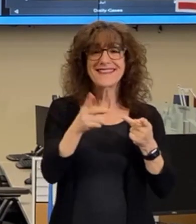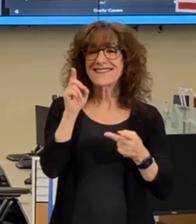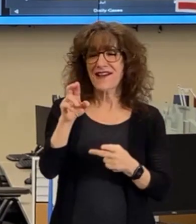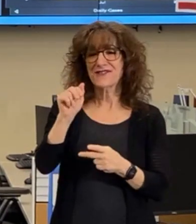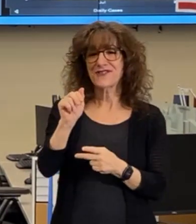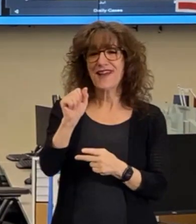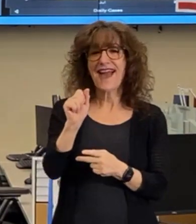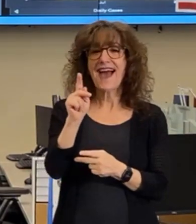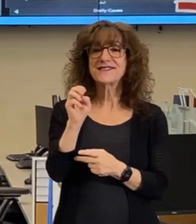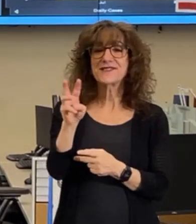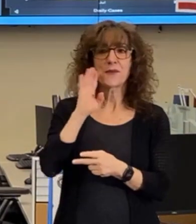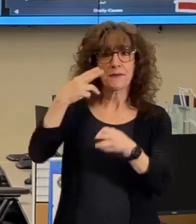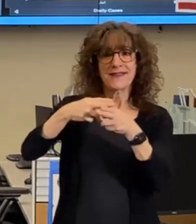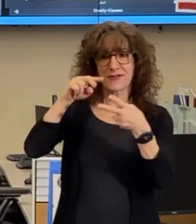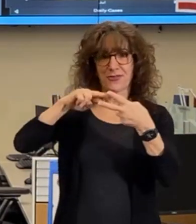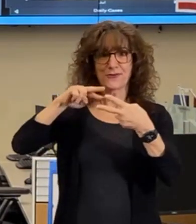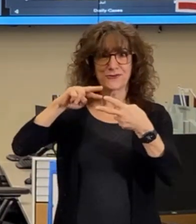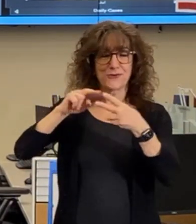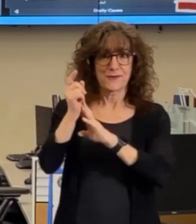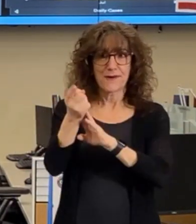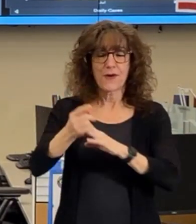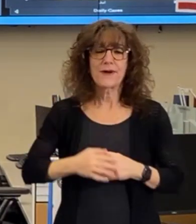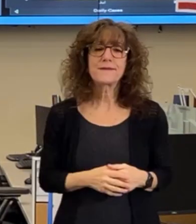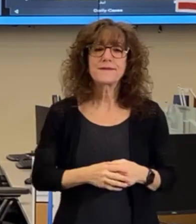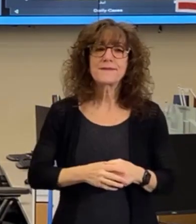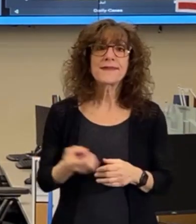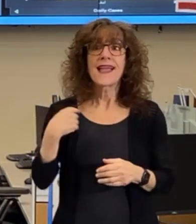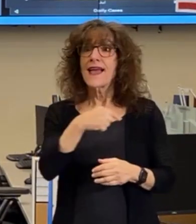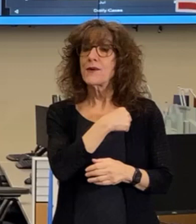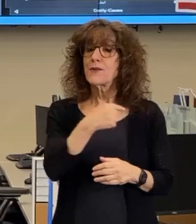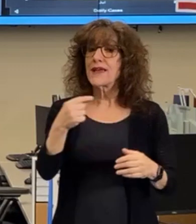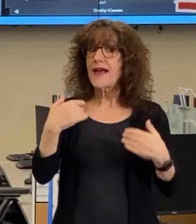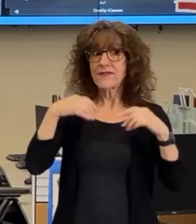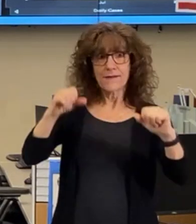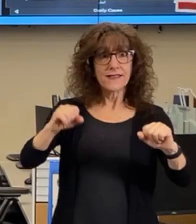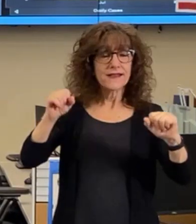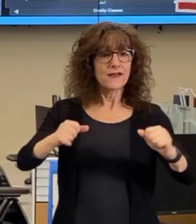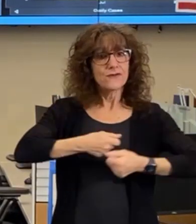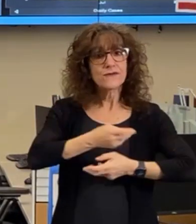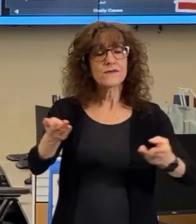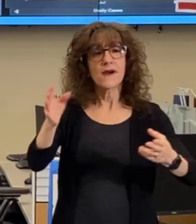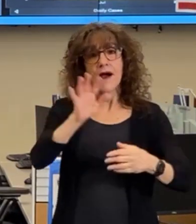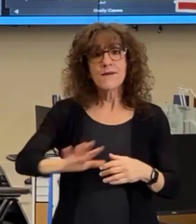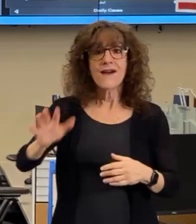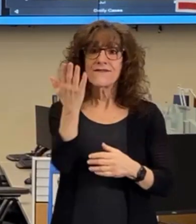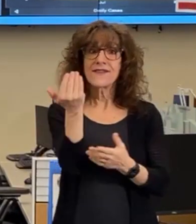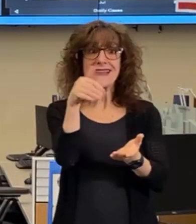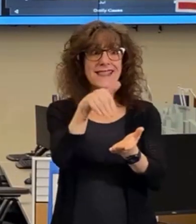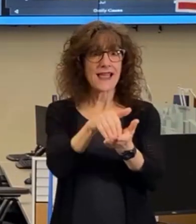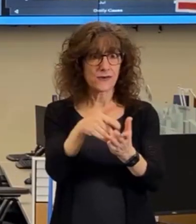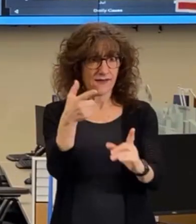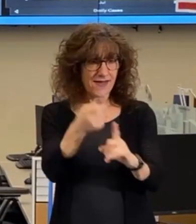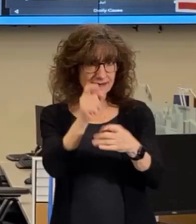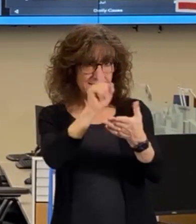Askew will talk about those sites in just a moment. And although we have the capacity to deliver approximately 15,000